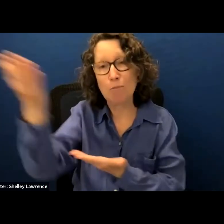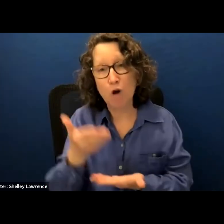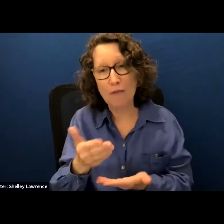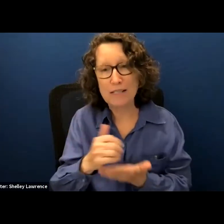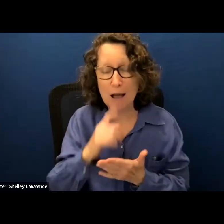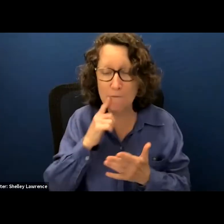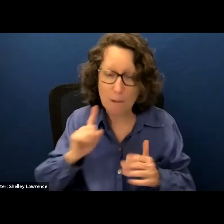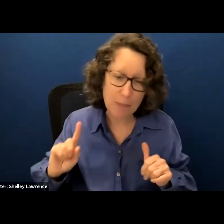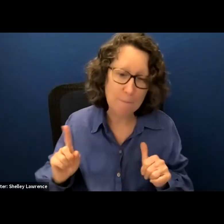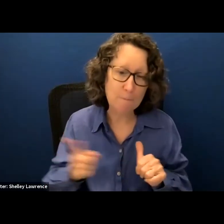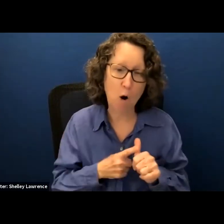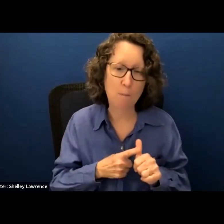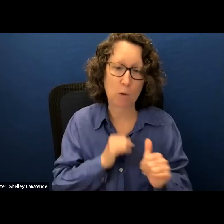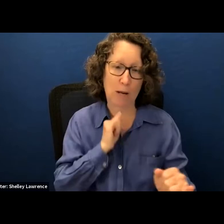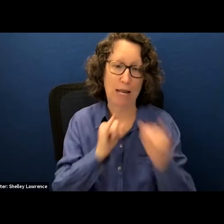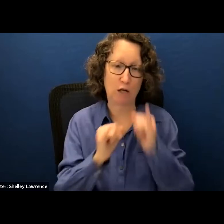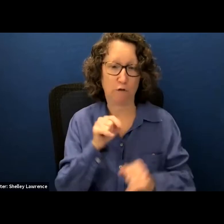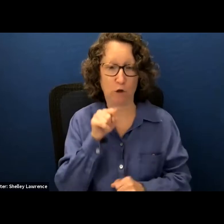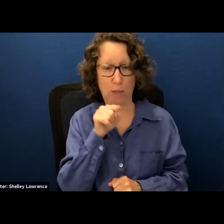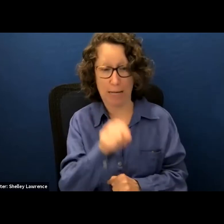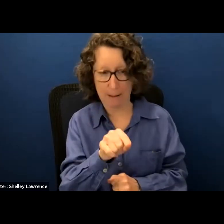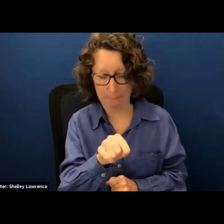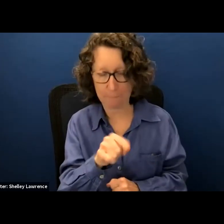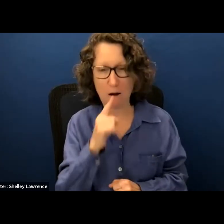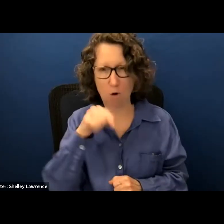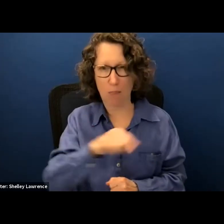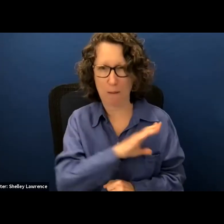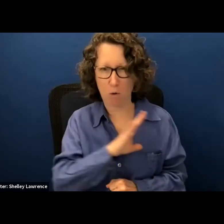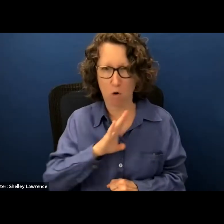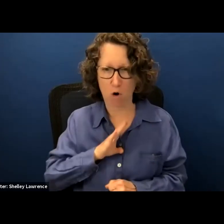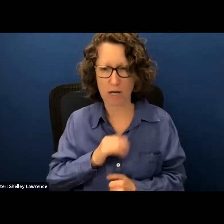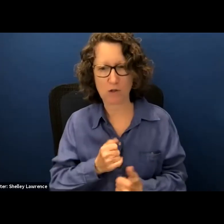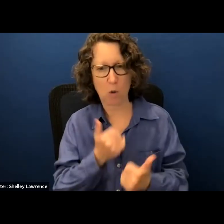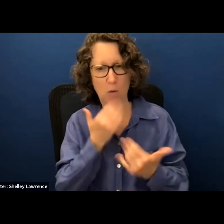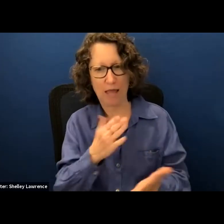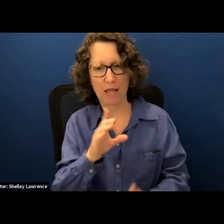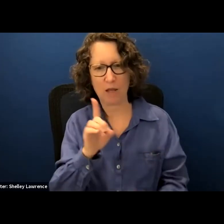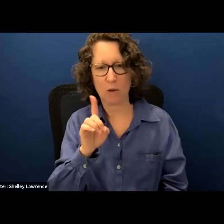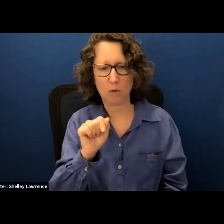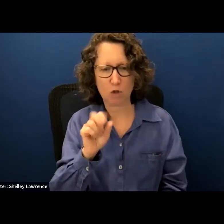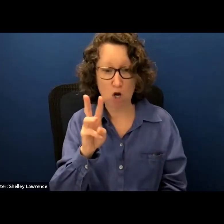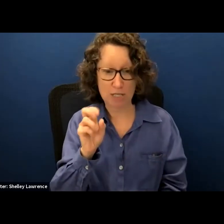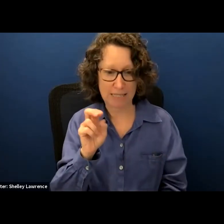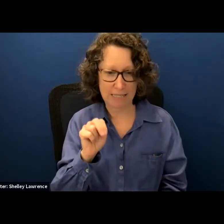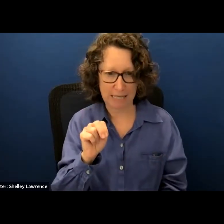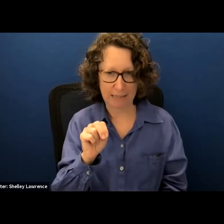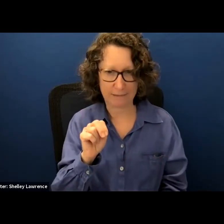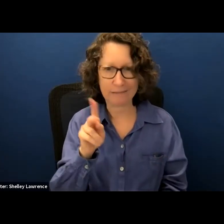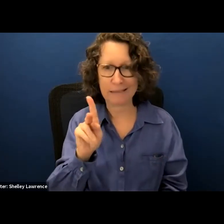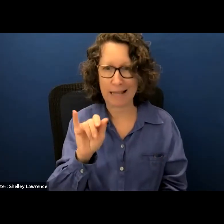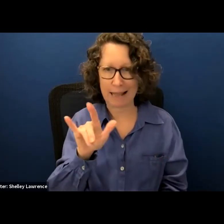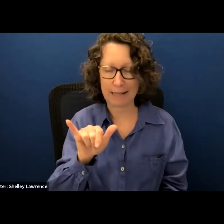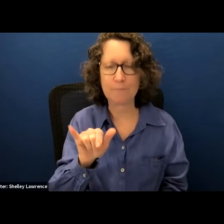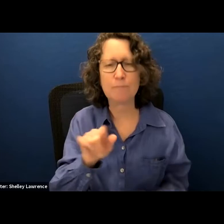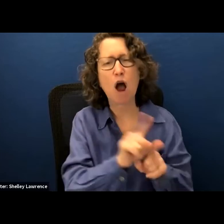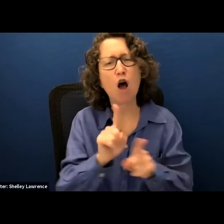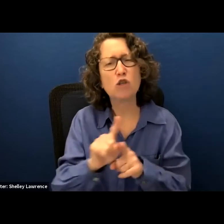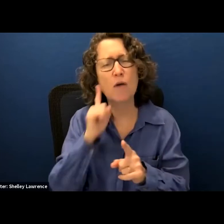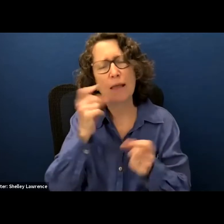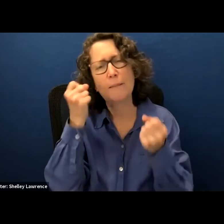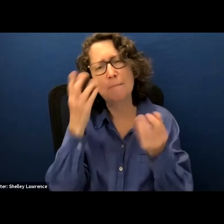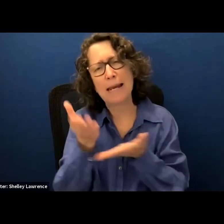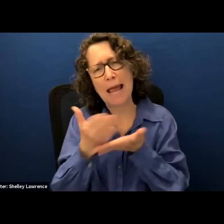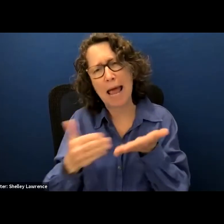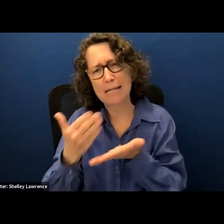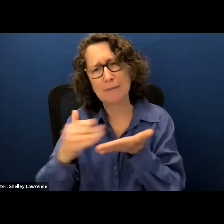from the very moment we interviewed him for the board, so thank you, Dawson. I also think that many aspects of this report